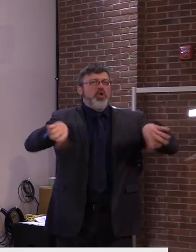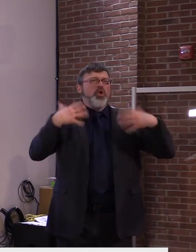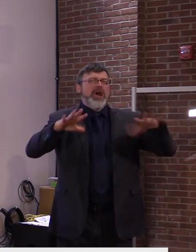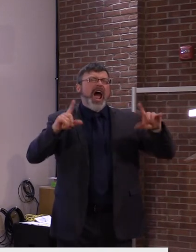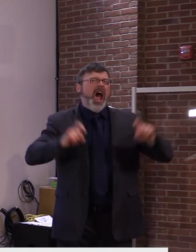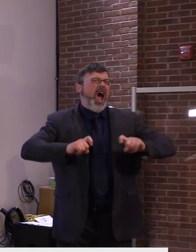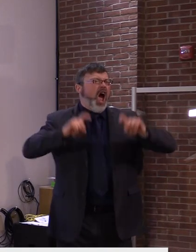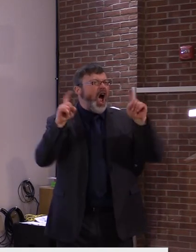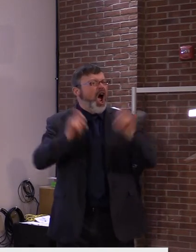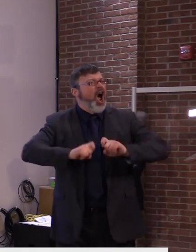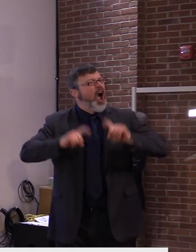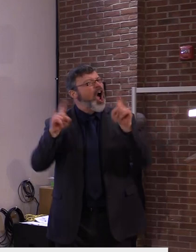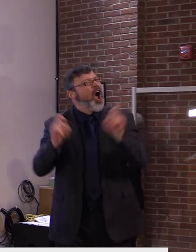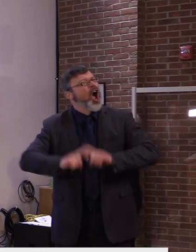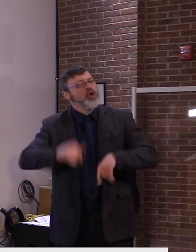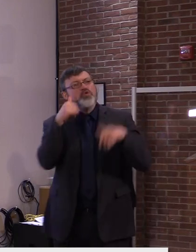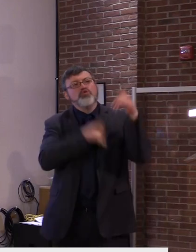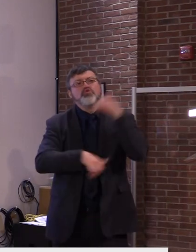the week,